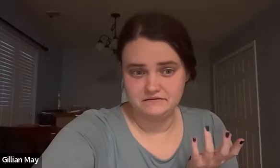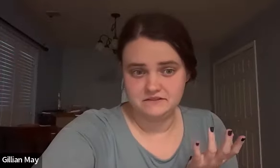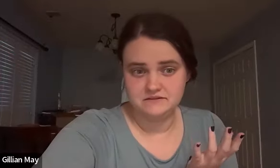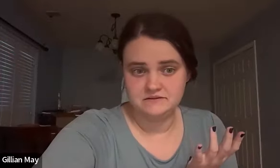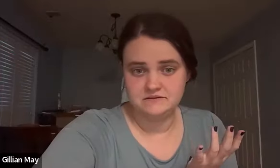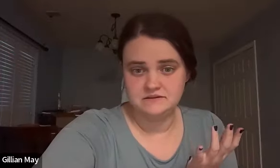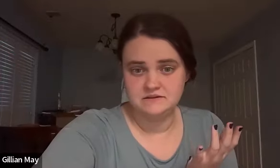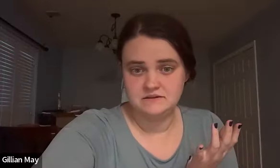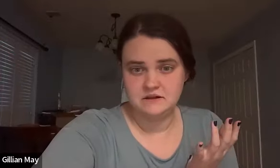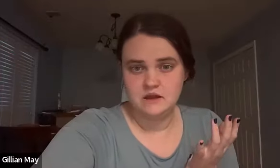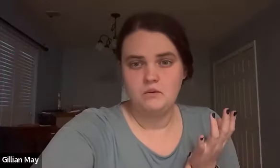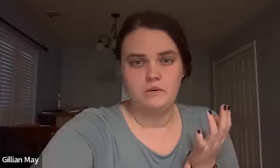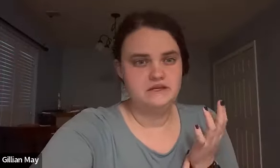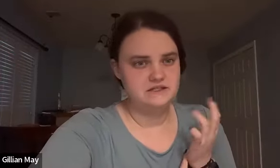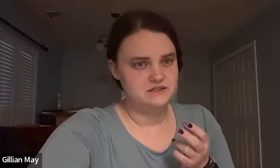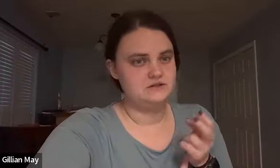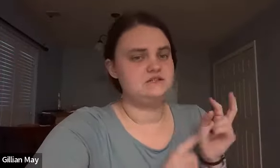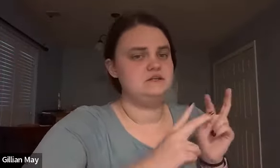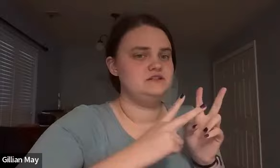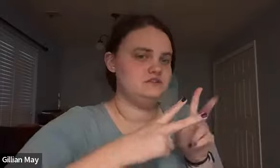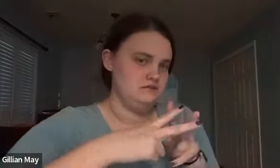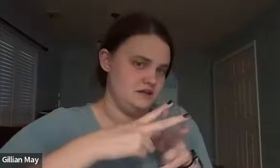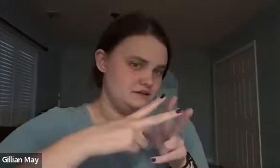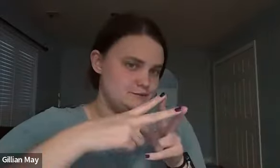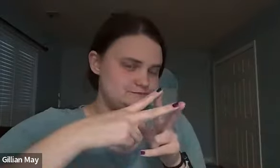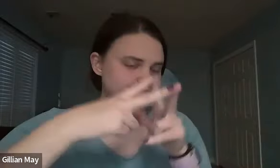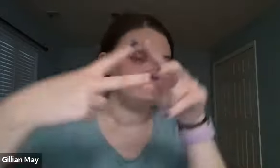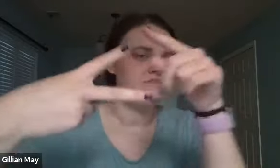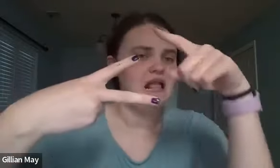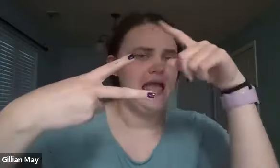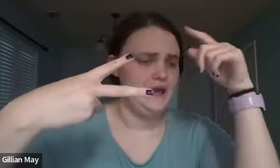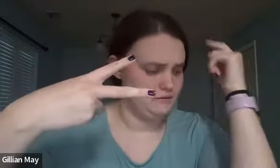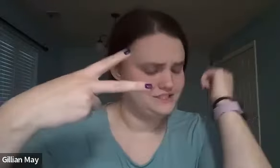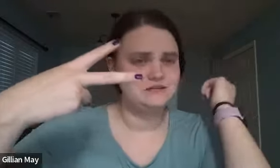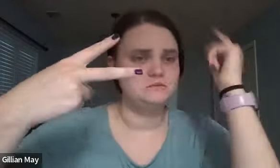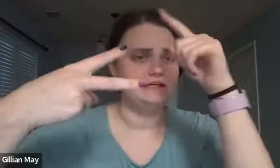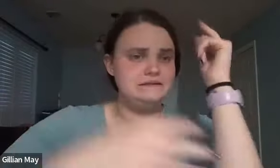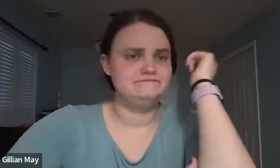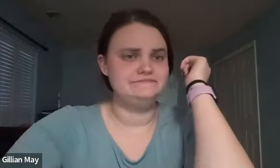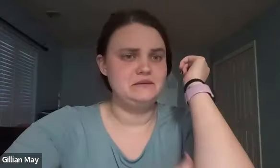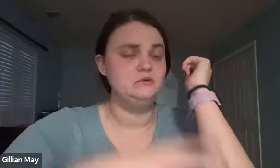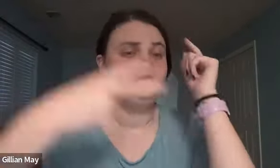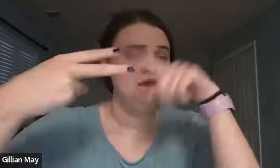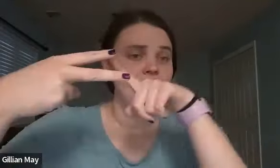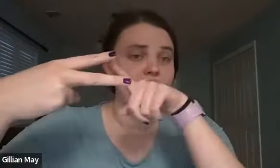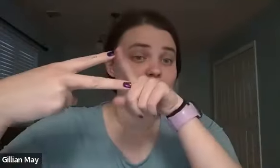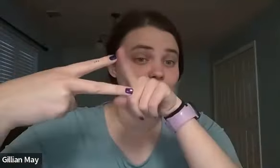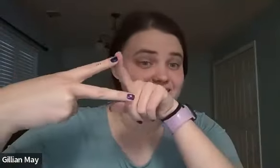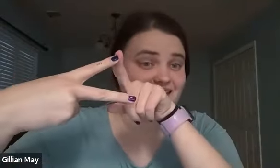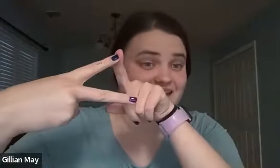left. What we can do is we can do 2 things. Ow, I just elbowed my table. We